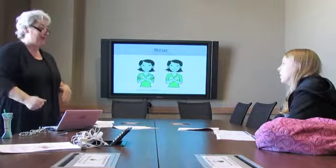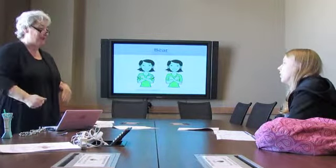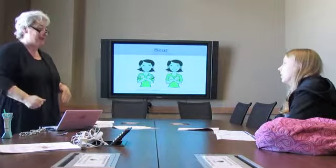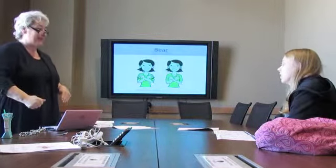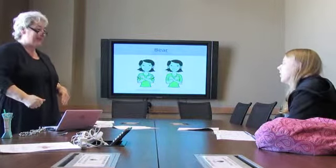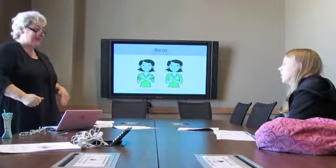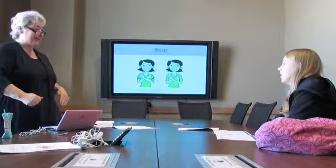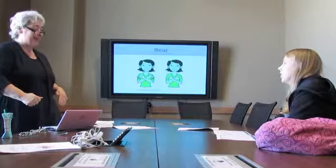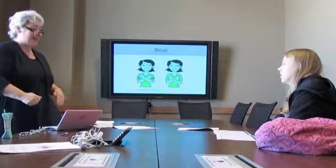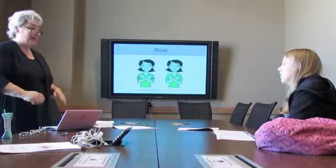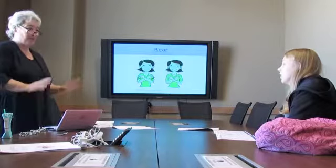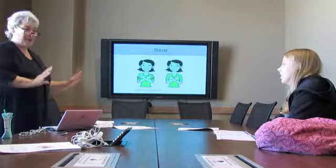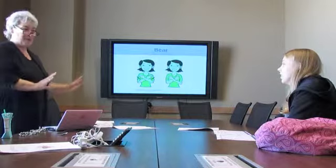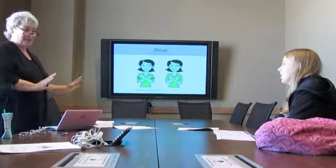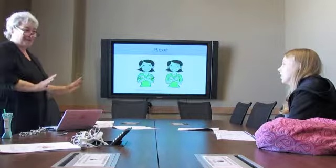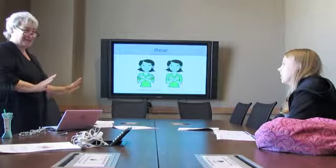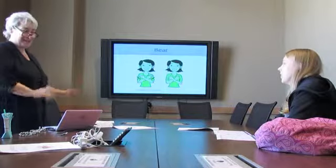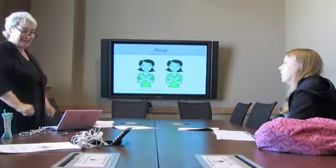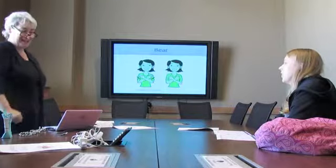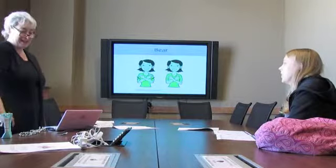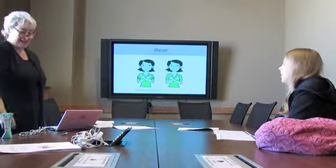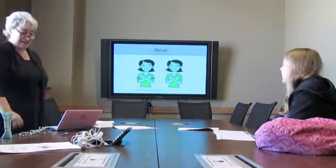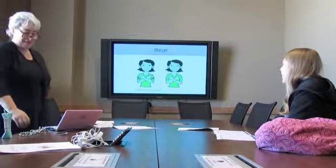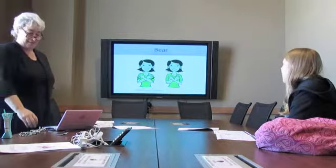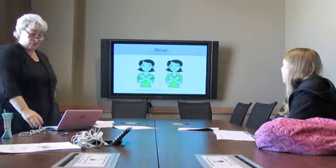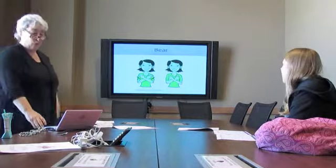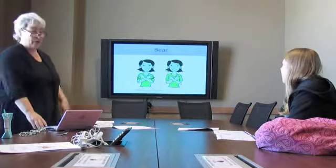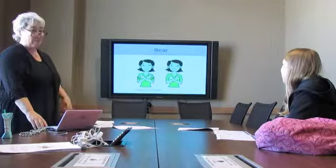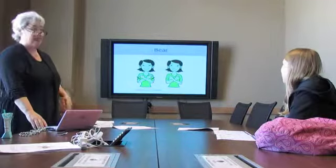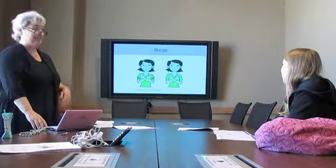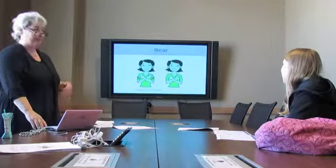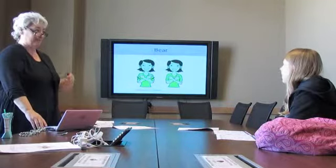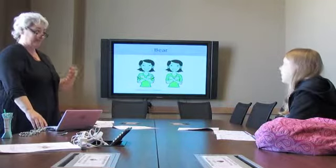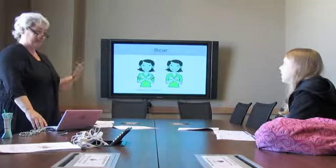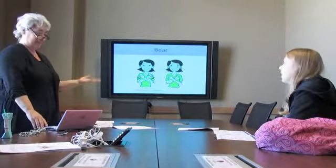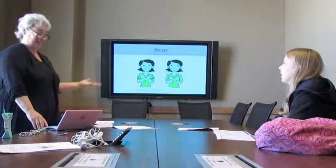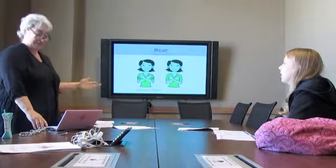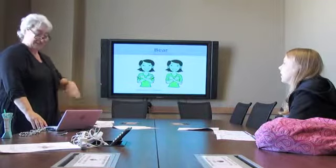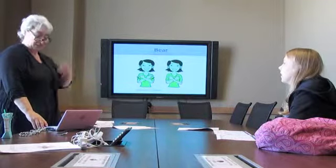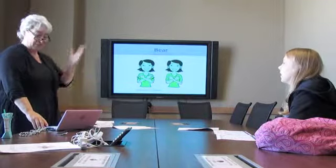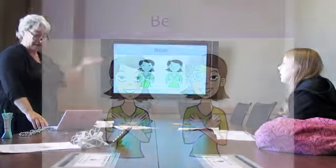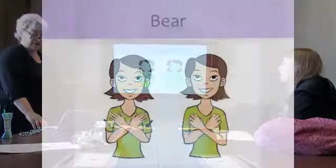animals that the brown bear sees, or different colors.